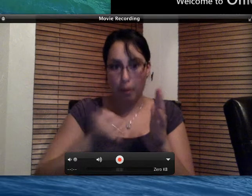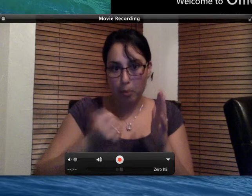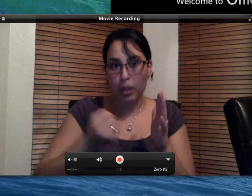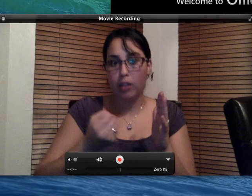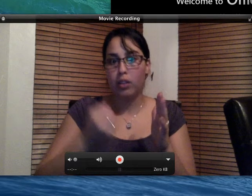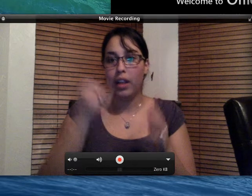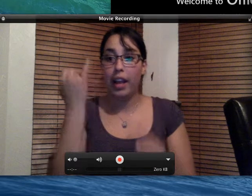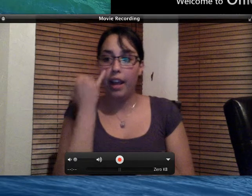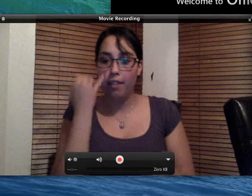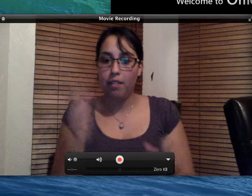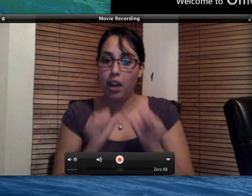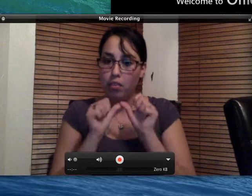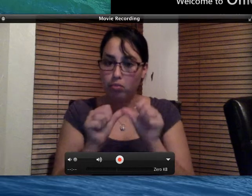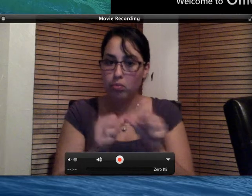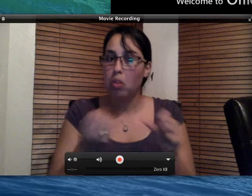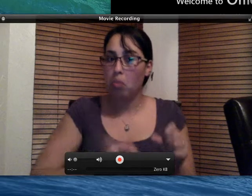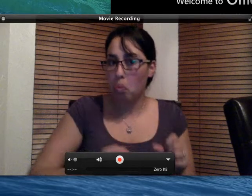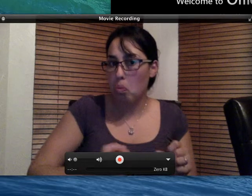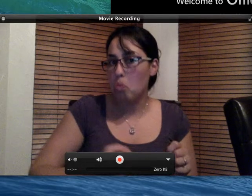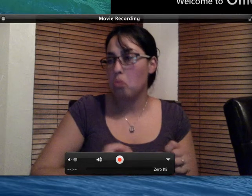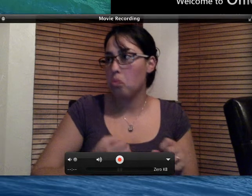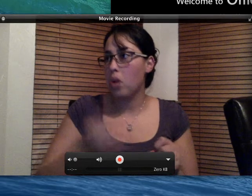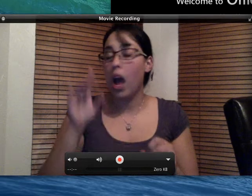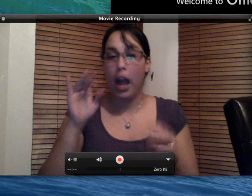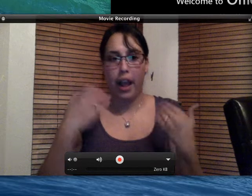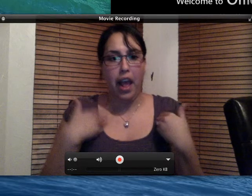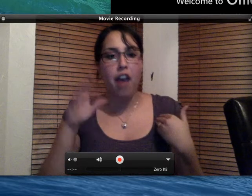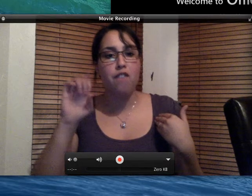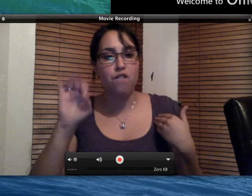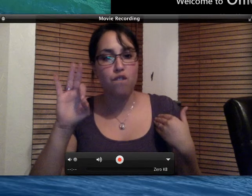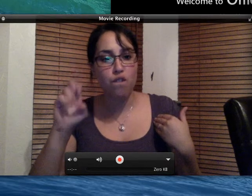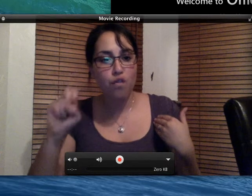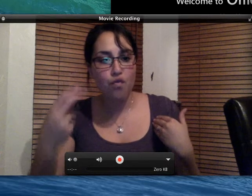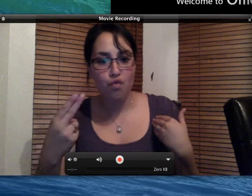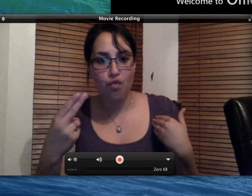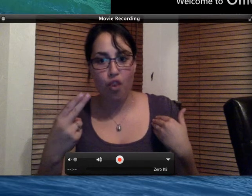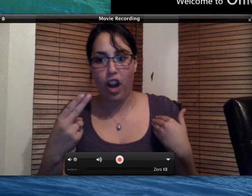off, I get fresh sperm being made, which I thought was an interesting